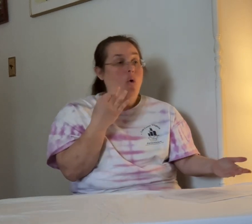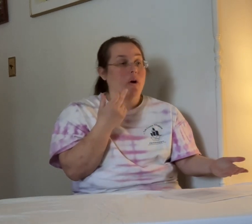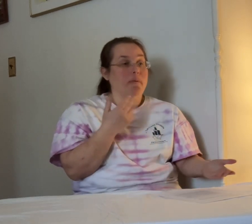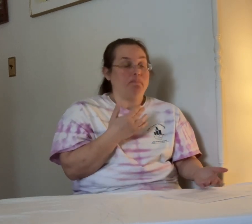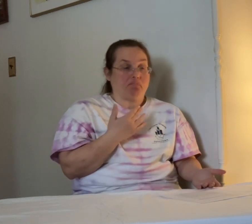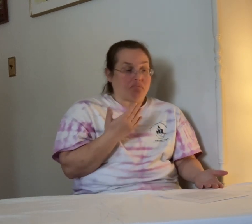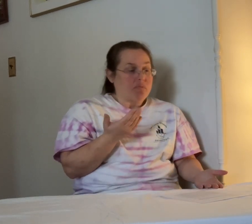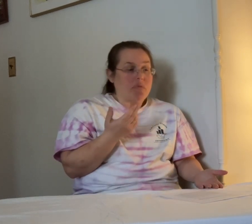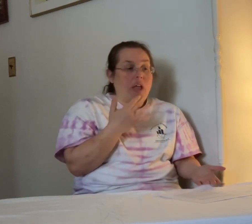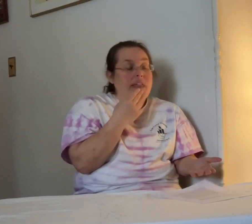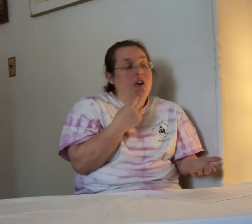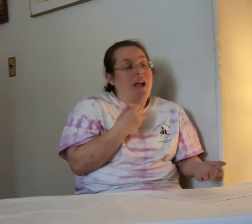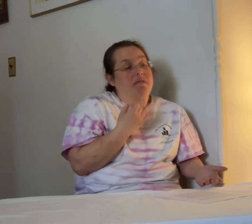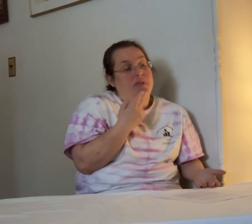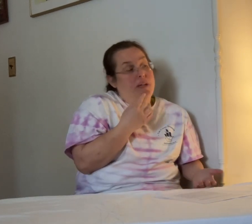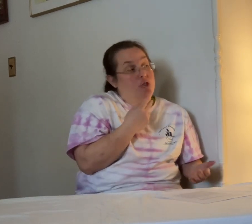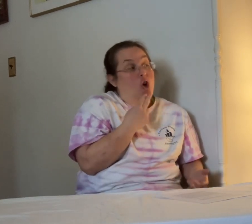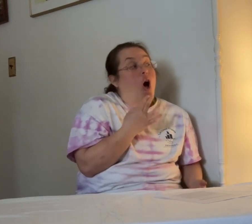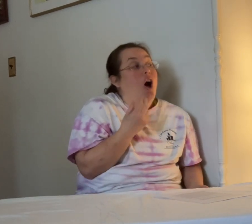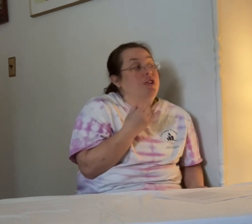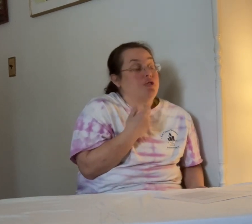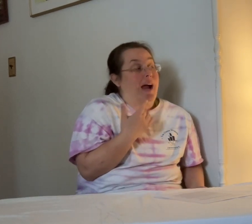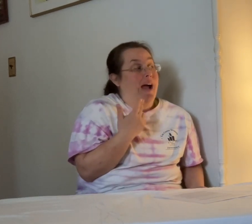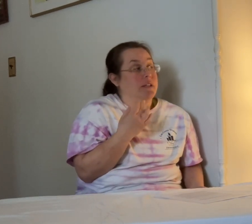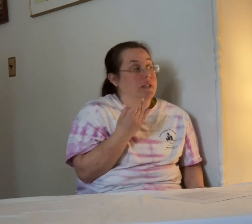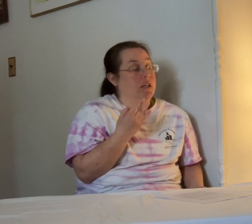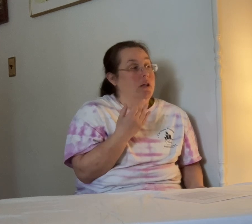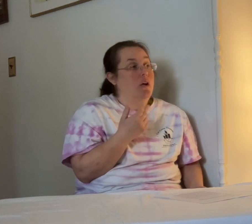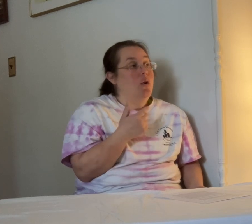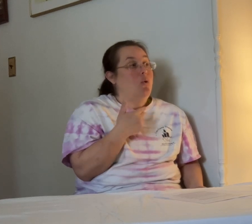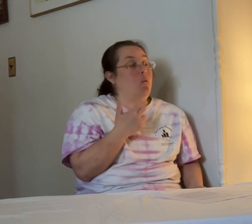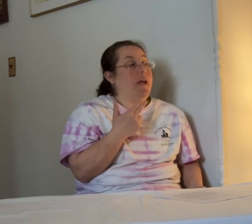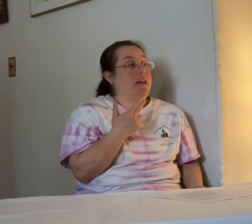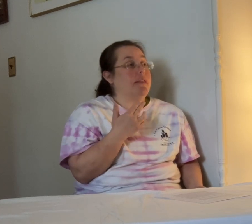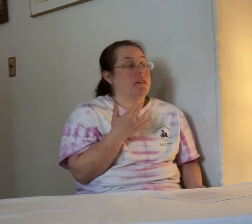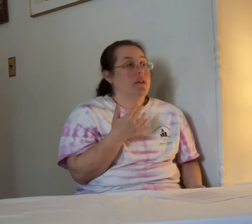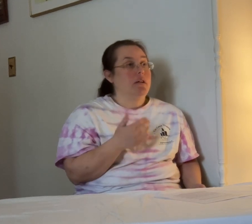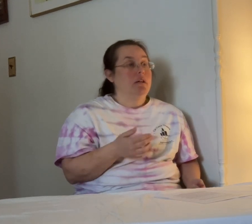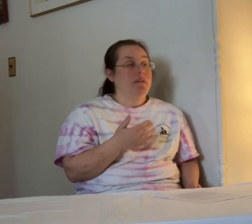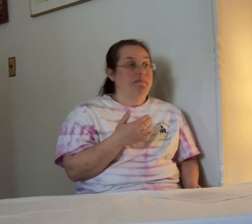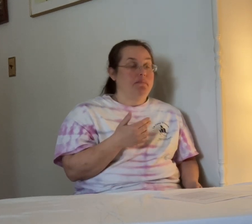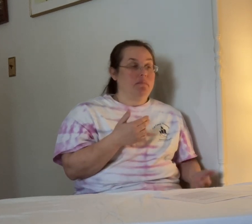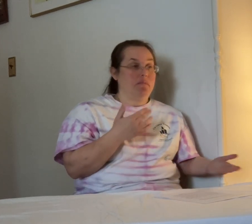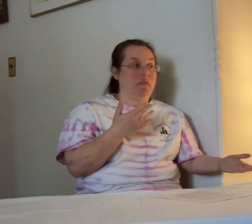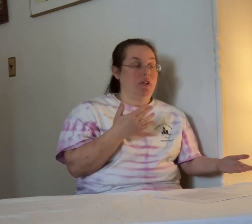or they don't have a special contract with